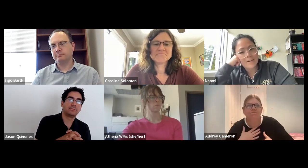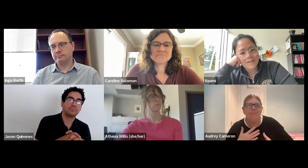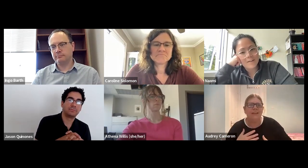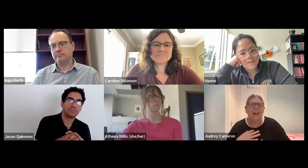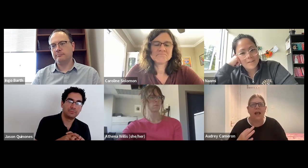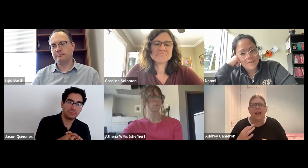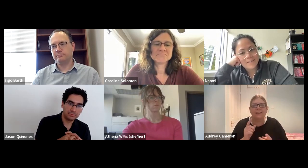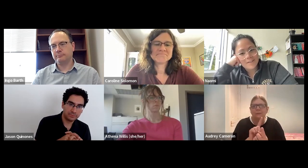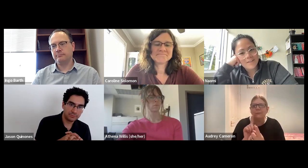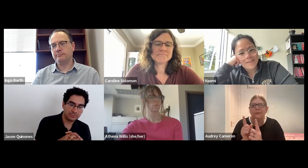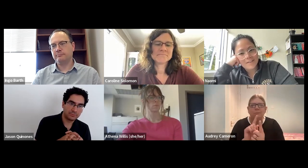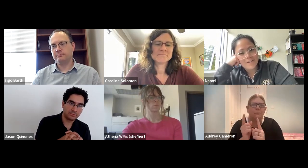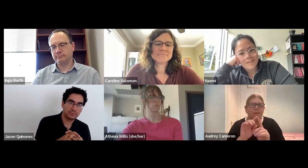for 15 years.